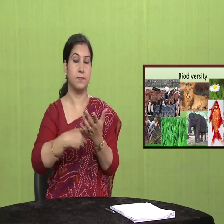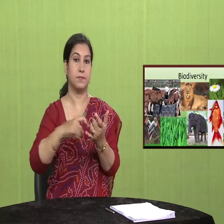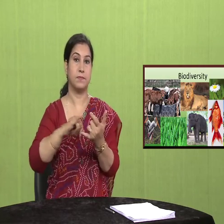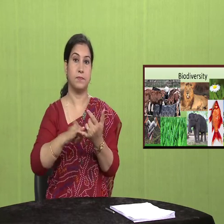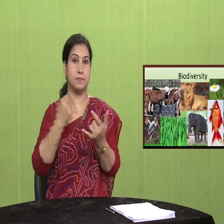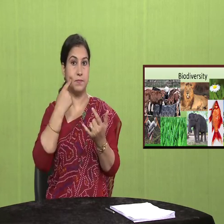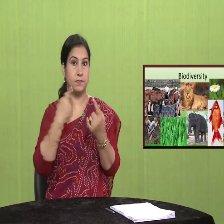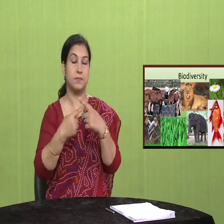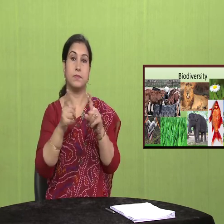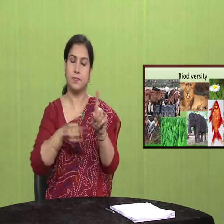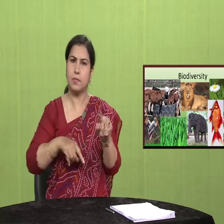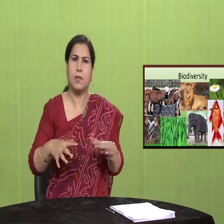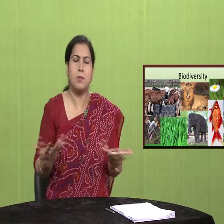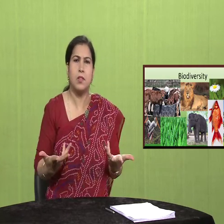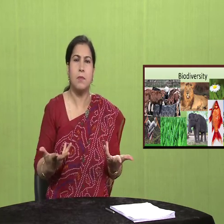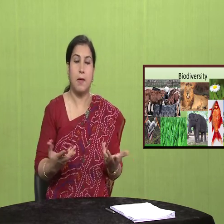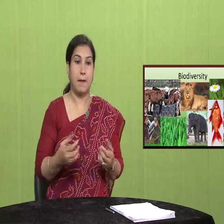biological diversity.